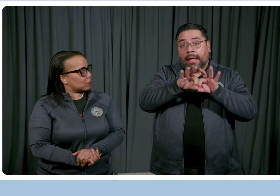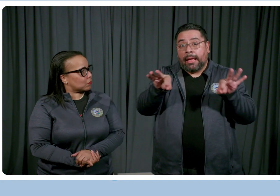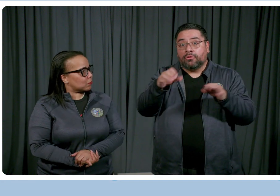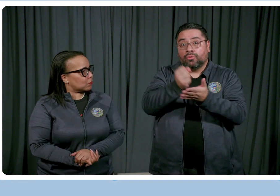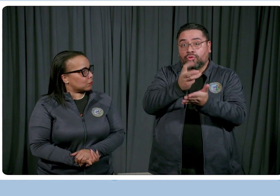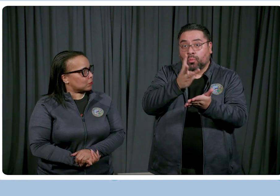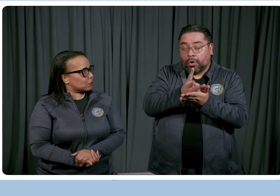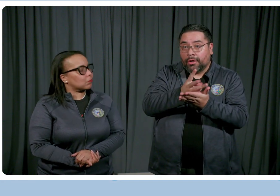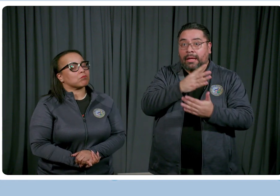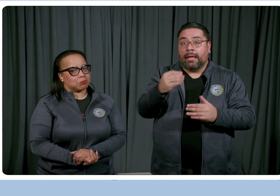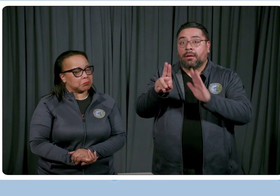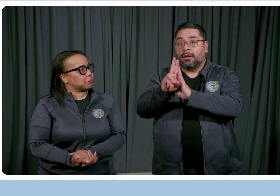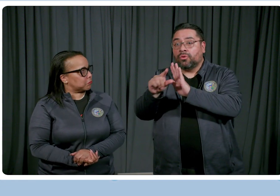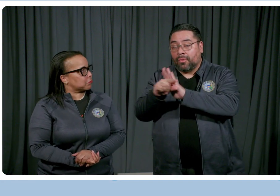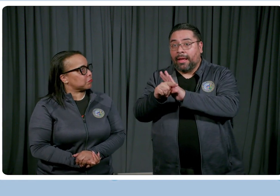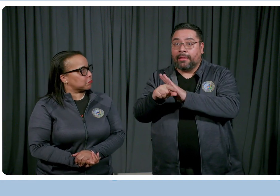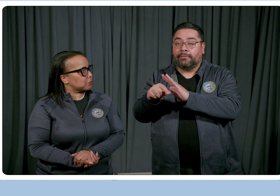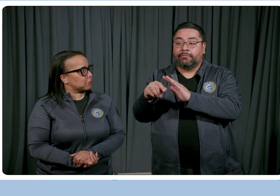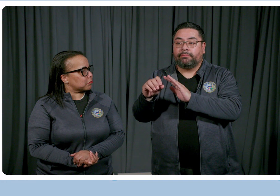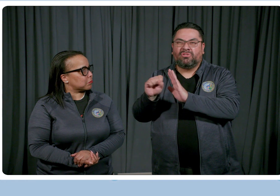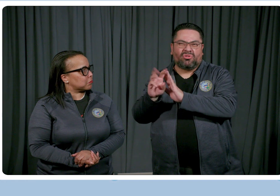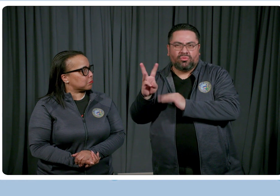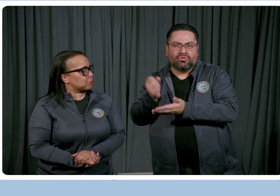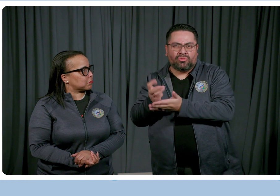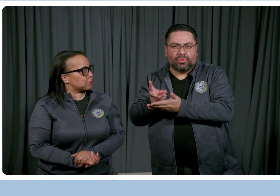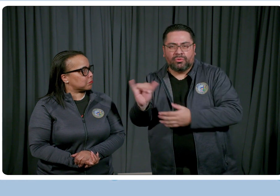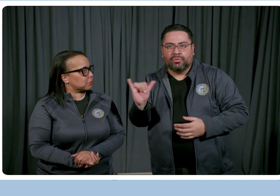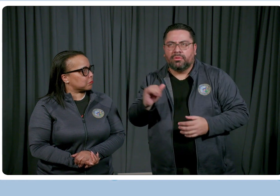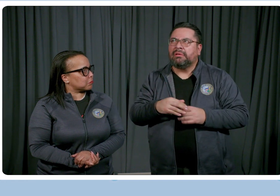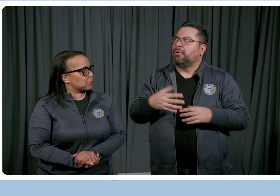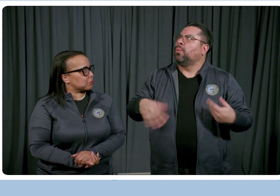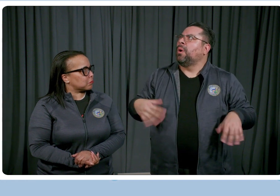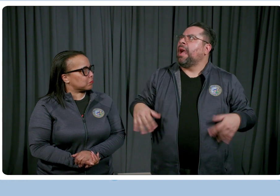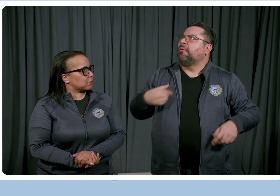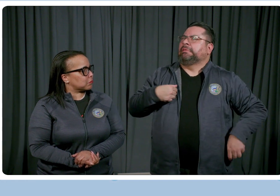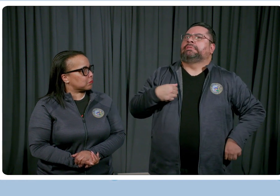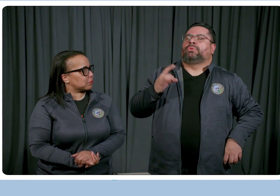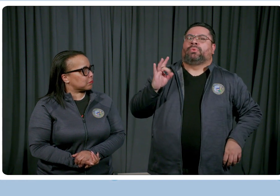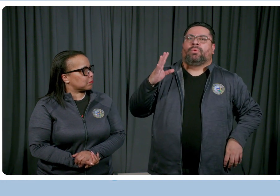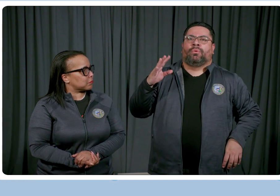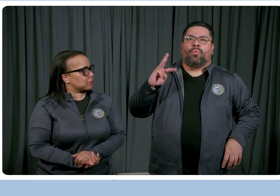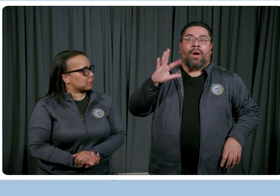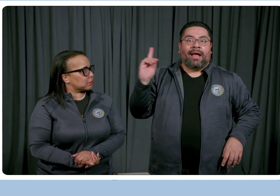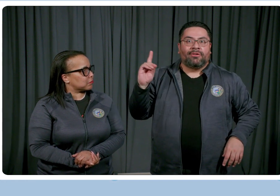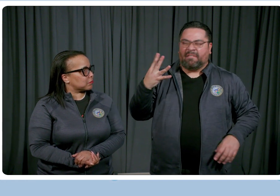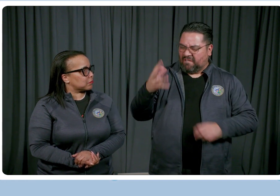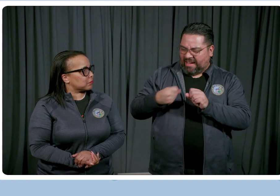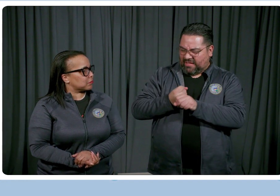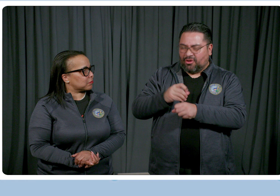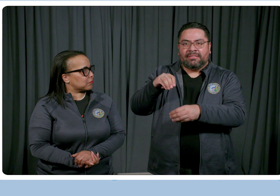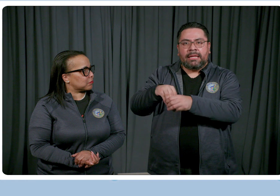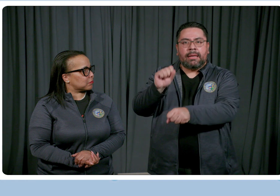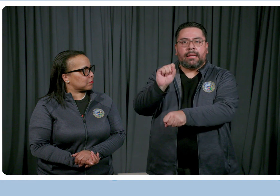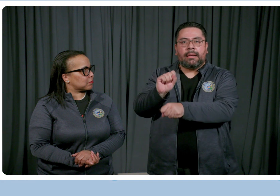in social work and my undergrad as well in social work. And I spent about, it's wild to think, 5 years